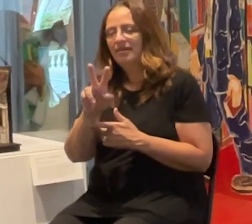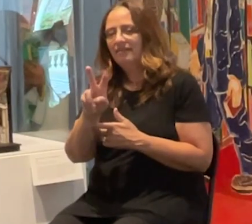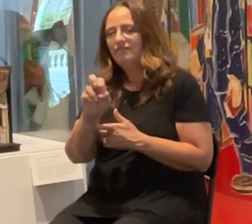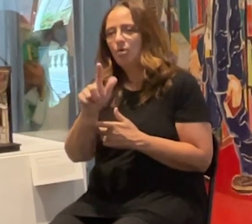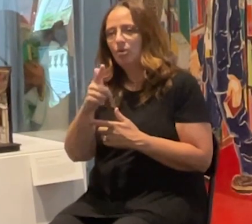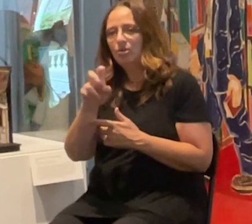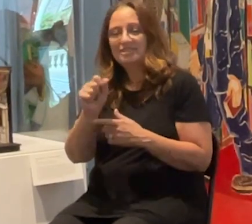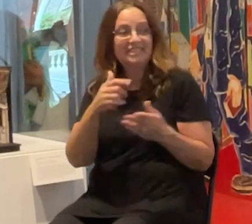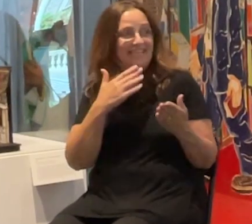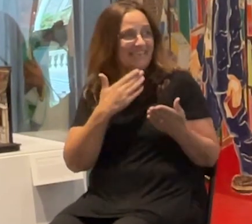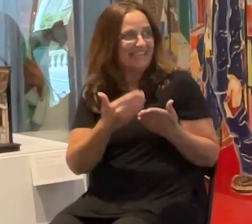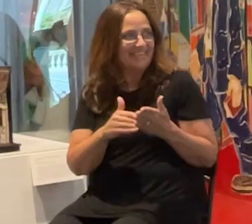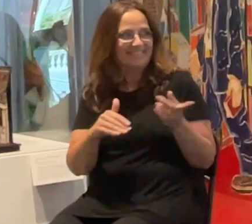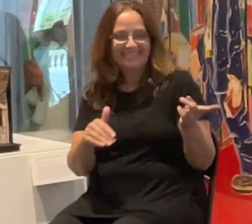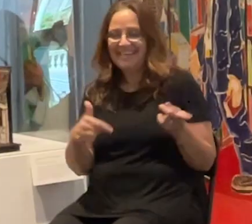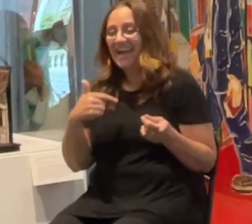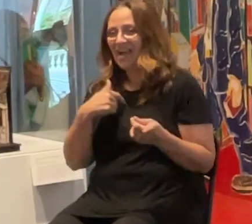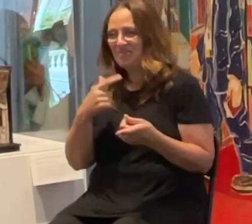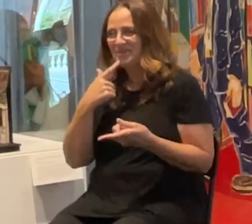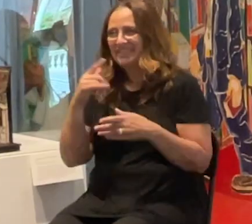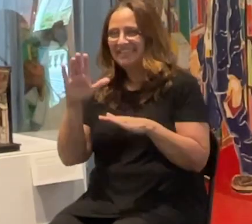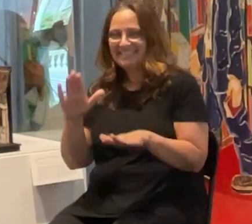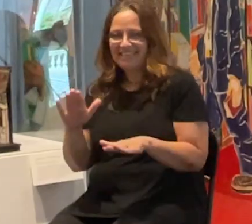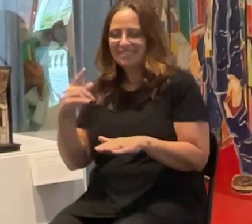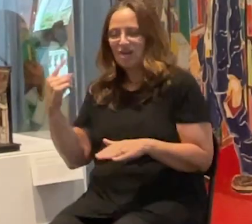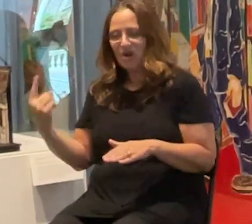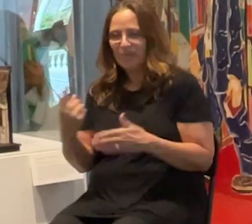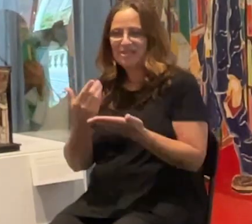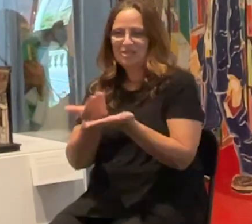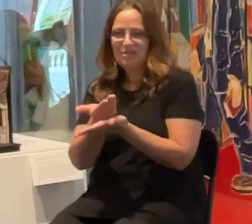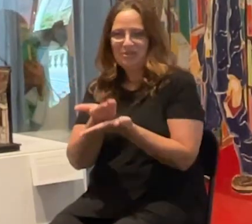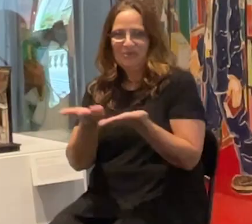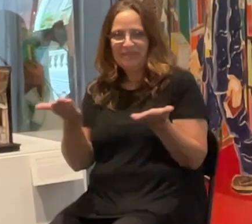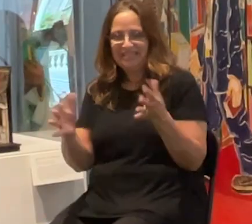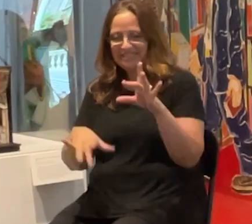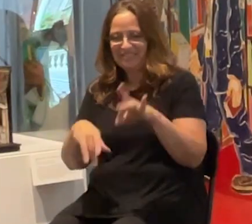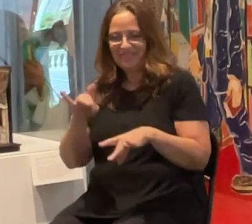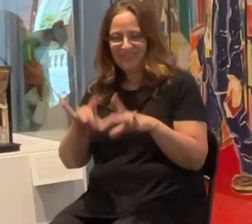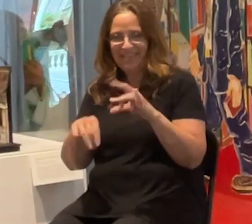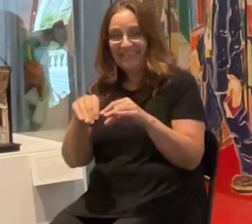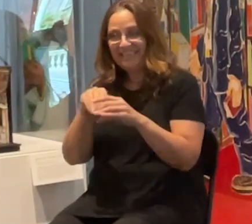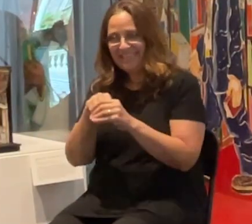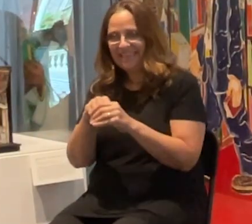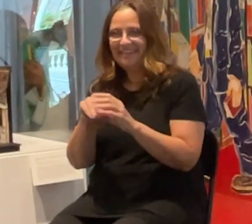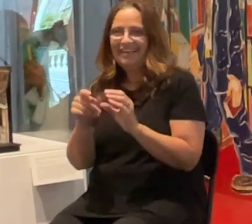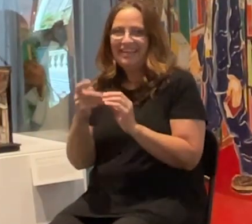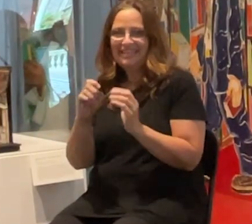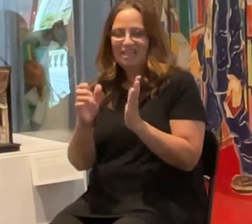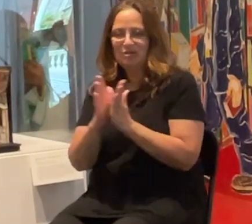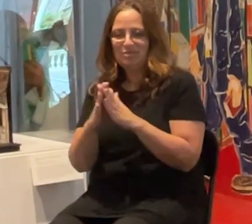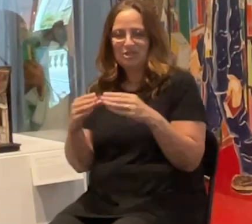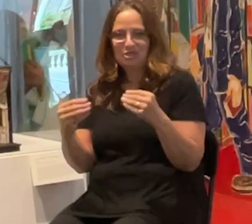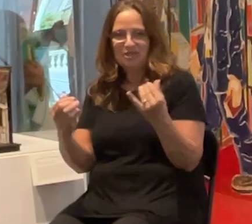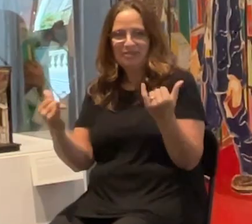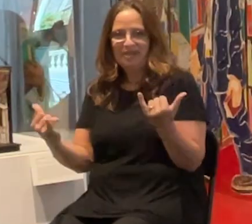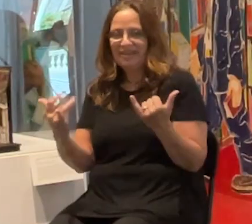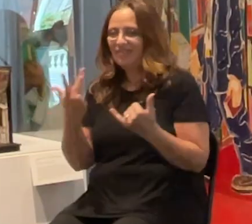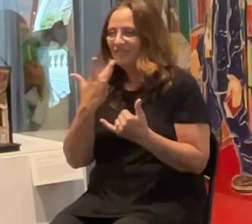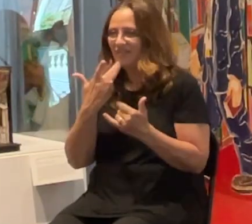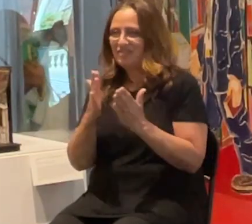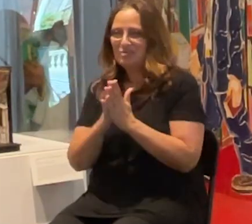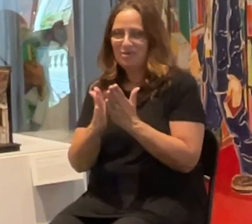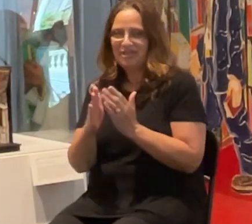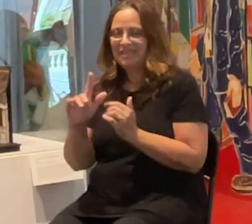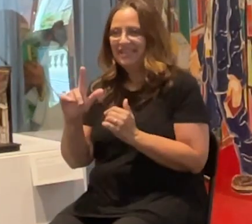thank you. I mean, I will attest there are always new things to find in the bookstore. My current favorite book is